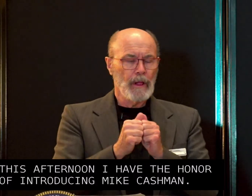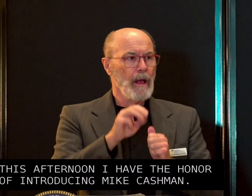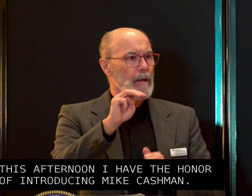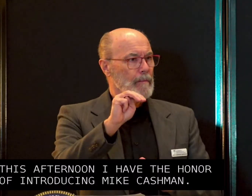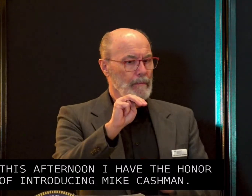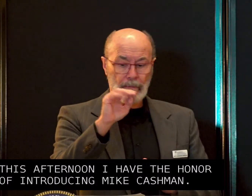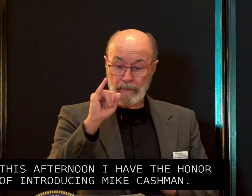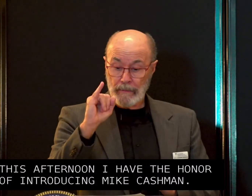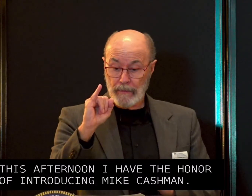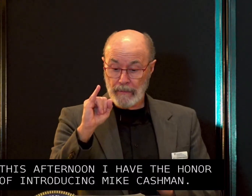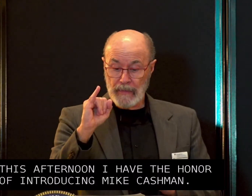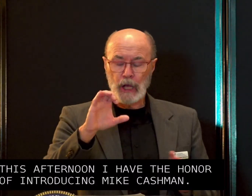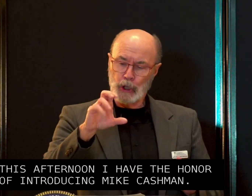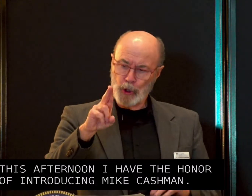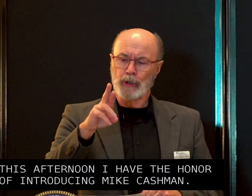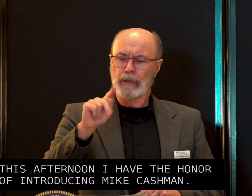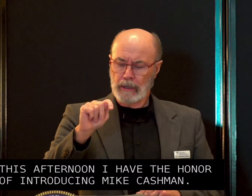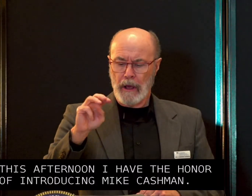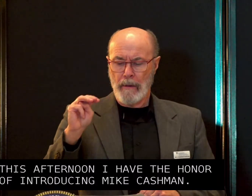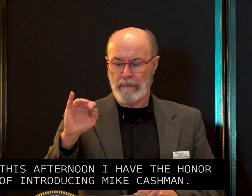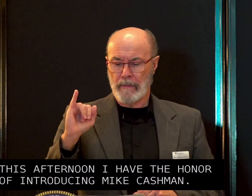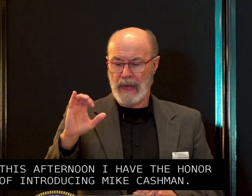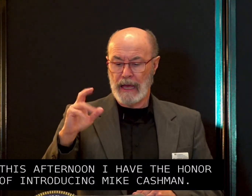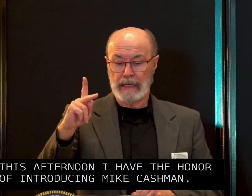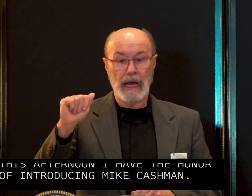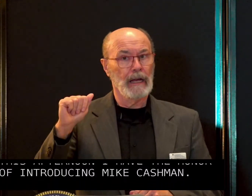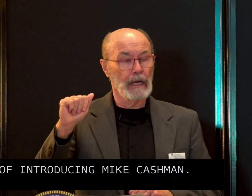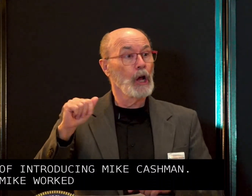Mike worked closely with Curt Micka